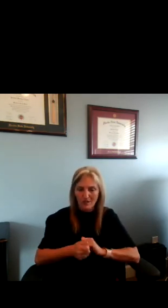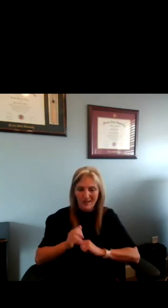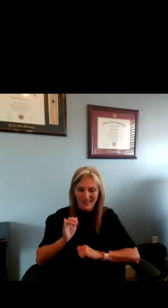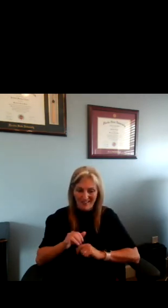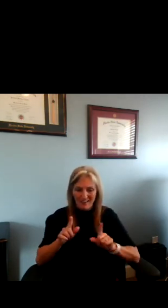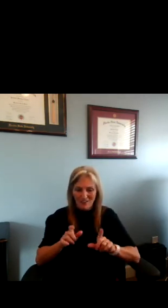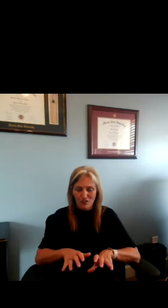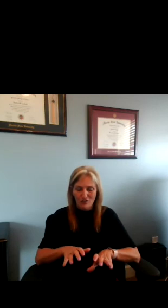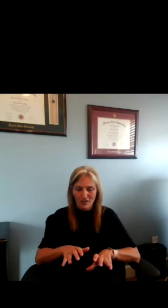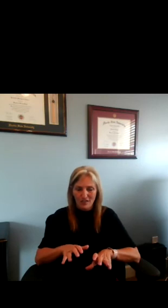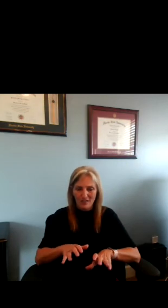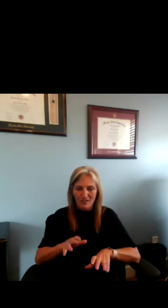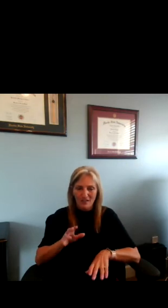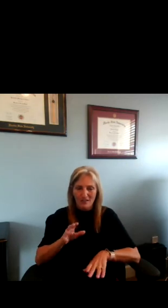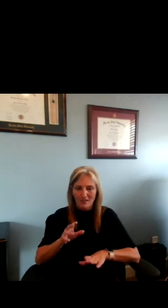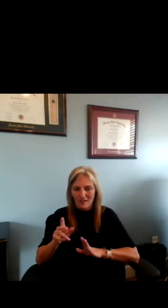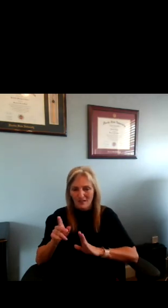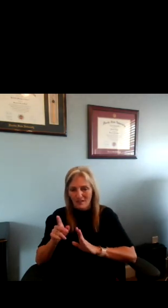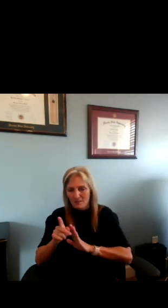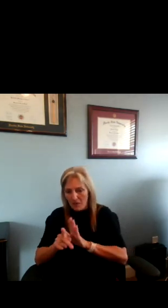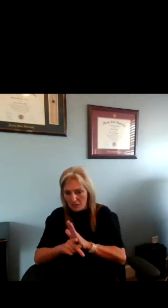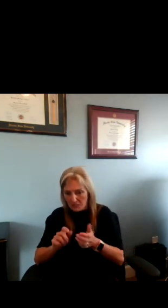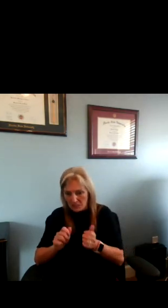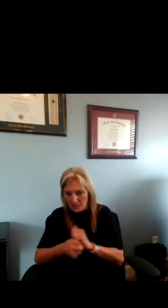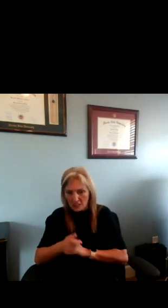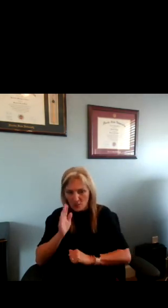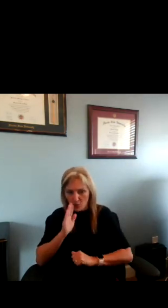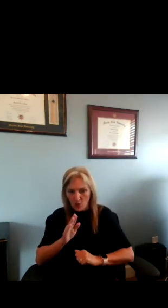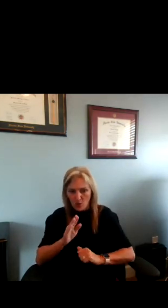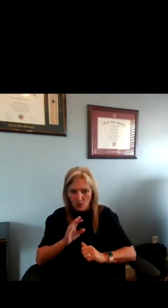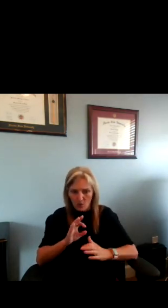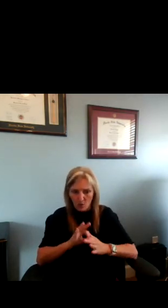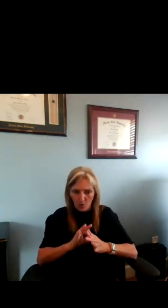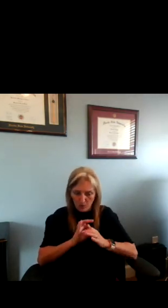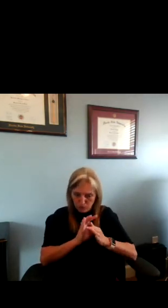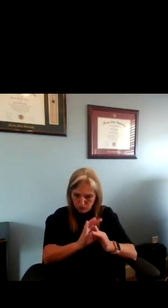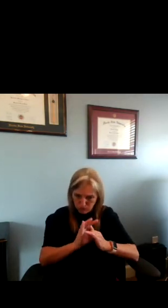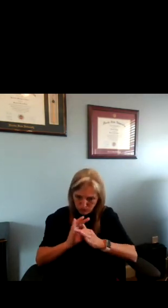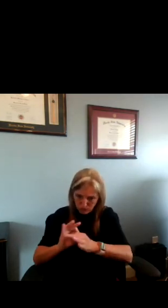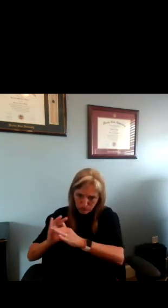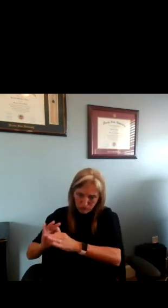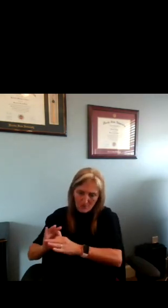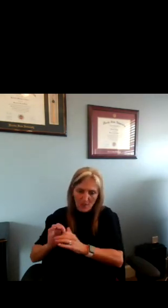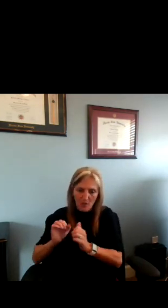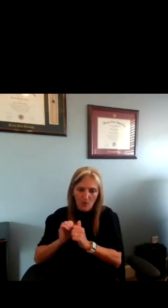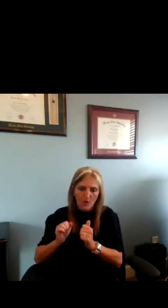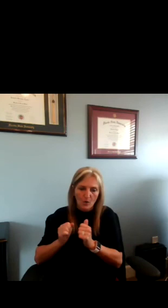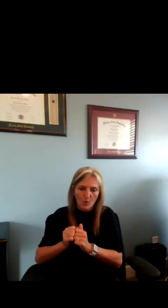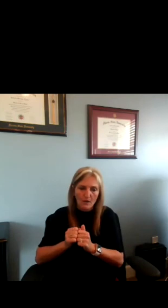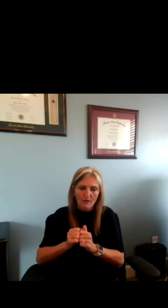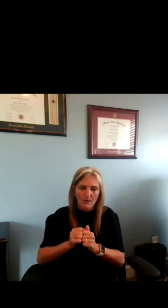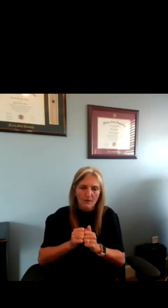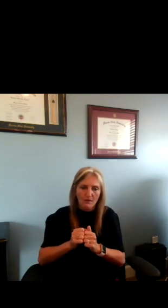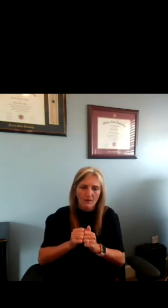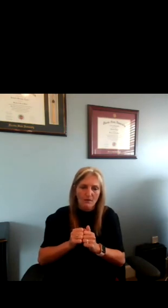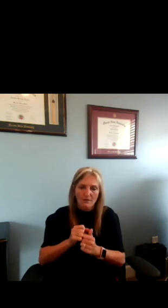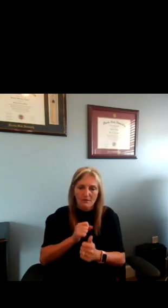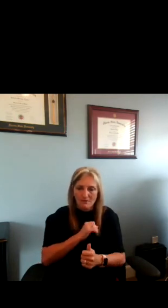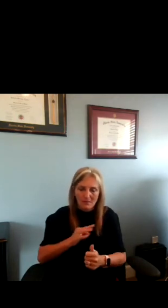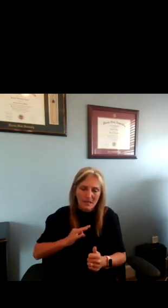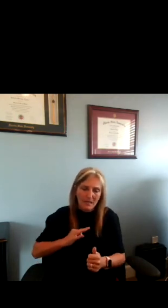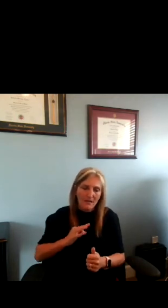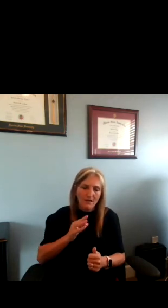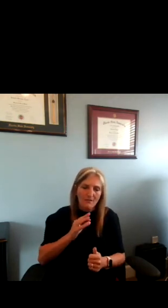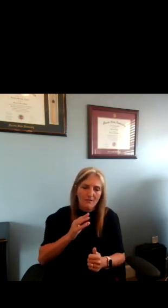these policy changes will also be developed in close collaboration with incarcerated people and staff. And as we see what works, we will hopefully be able